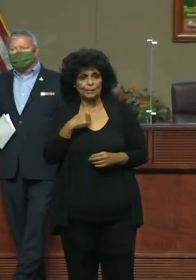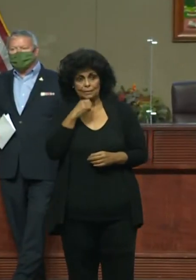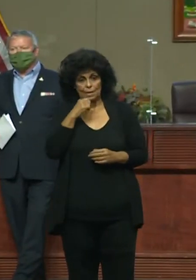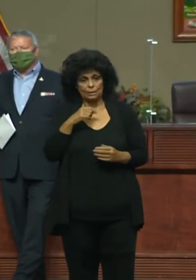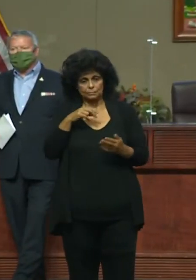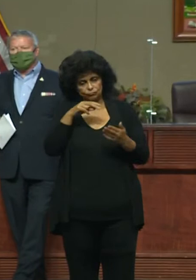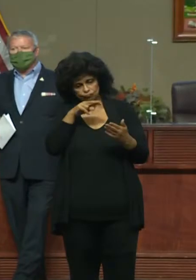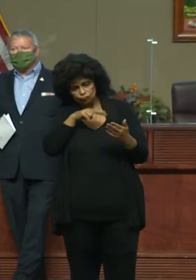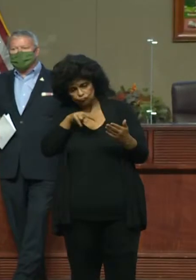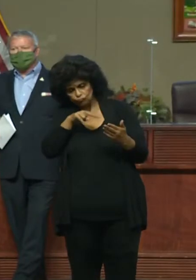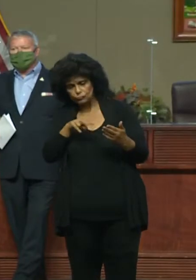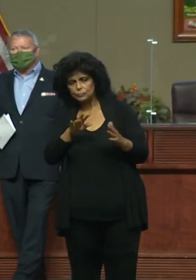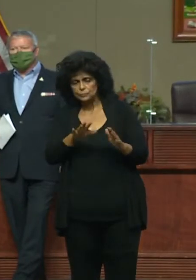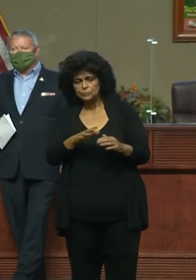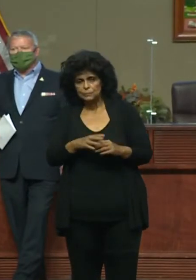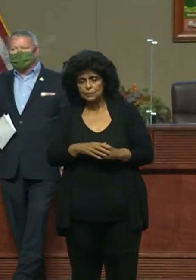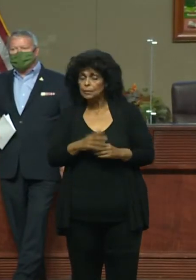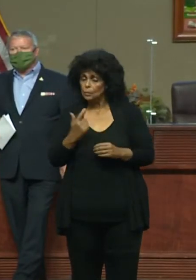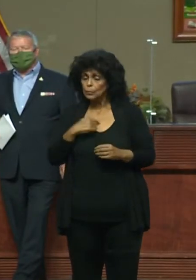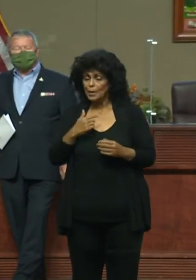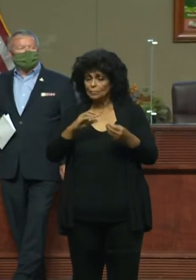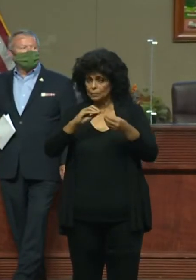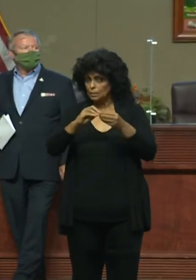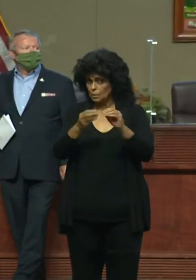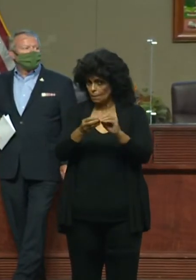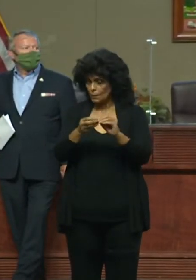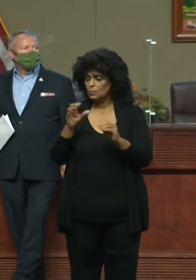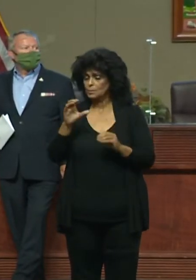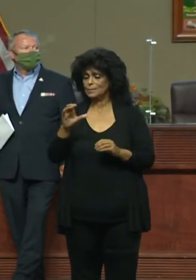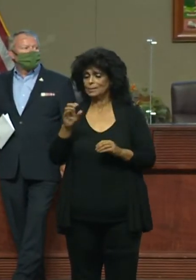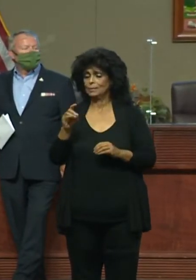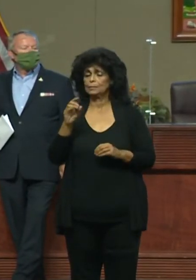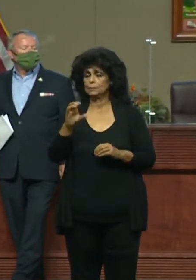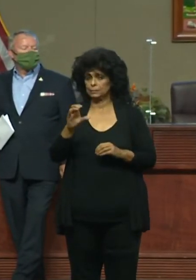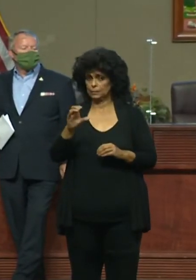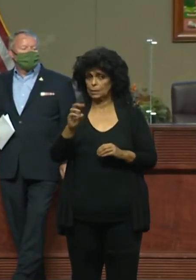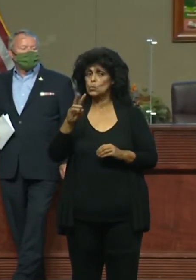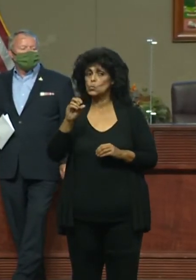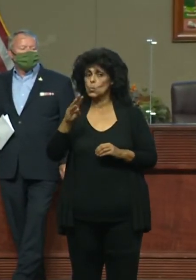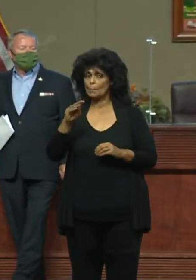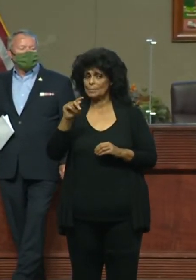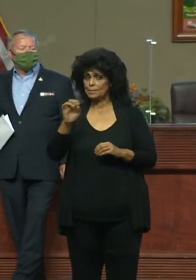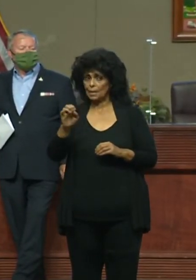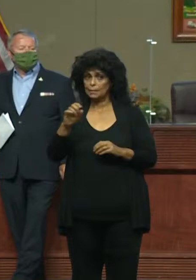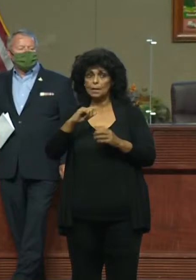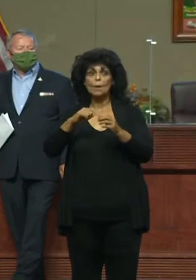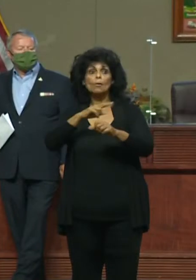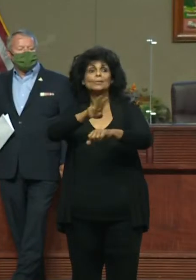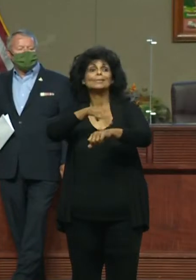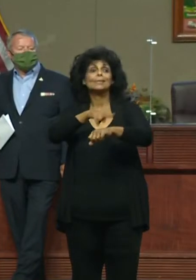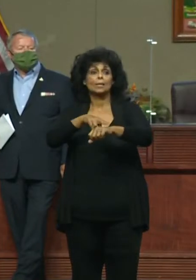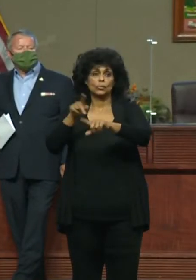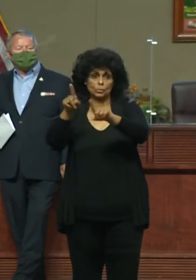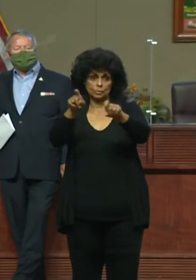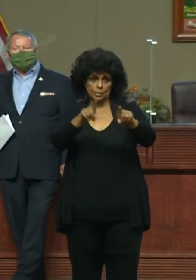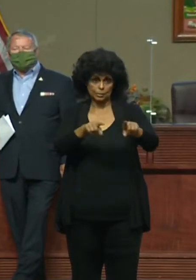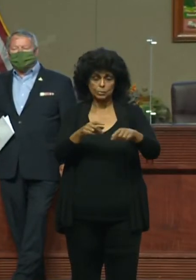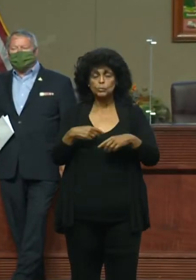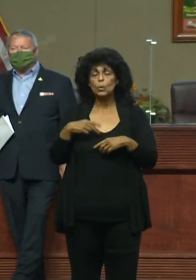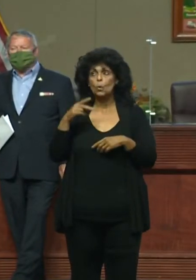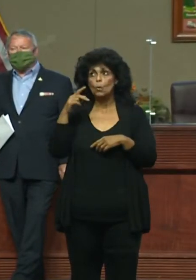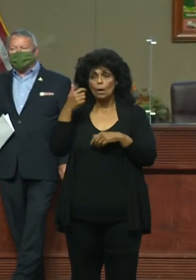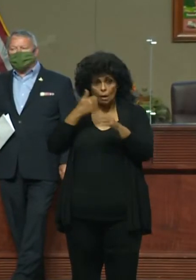So it is available, that number is available on the CDC website as part of the national testing program, and so you could identify that for the